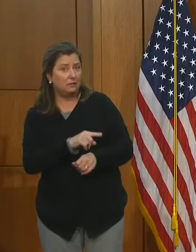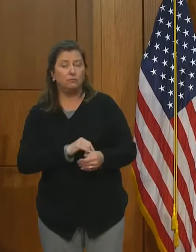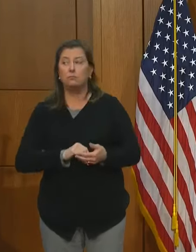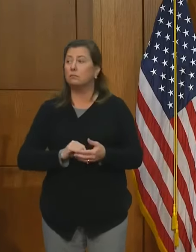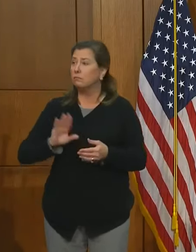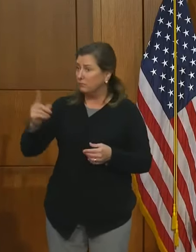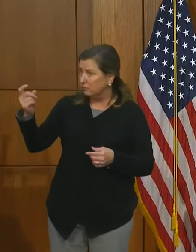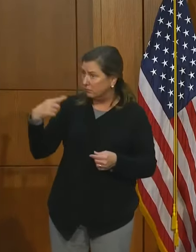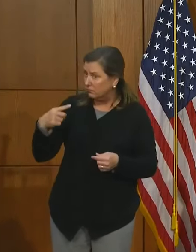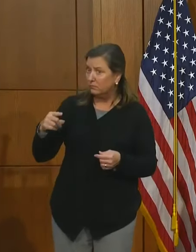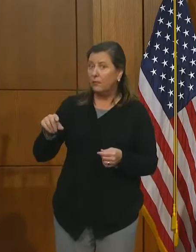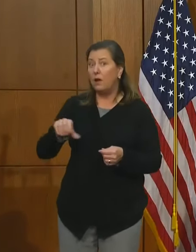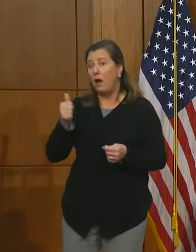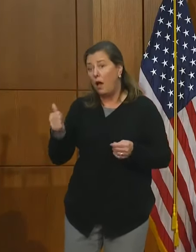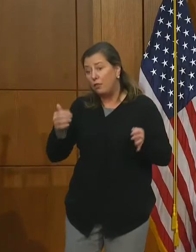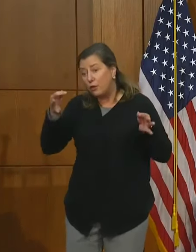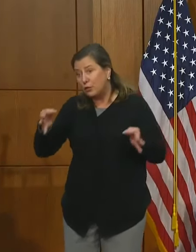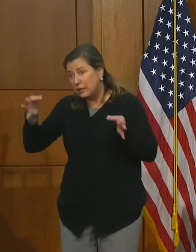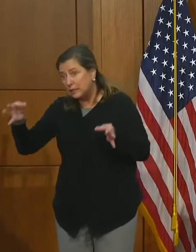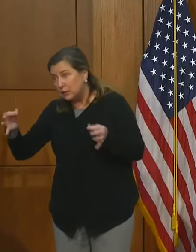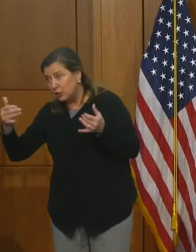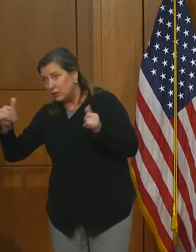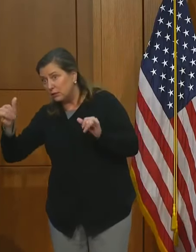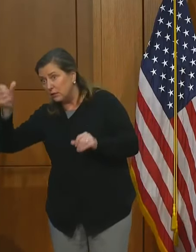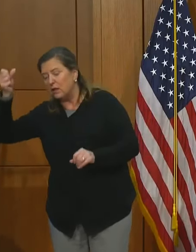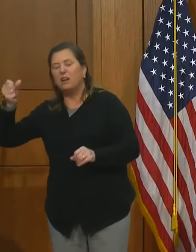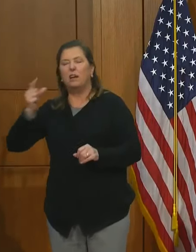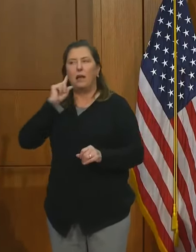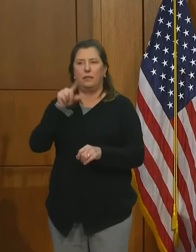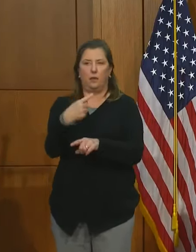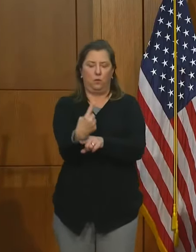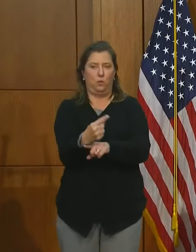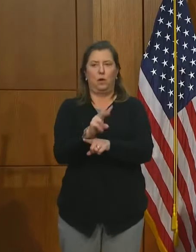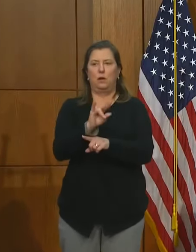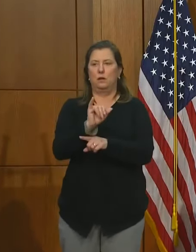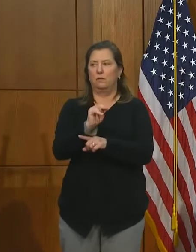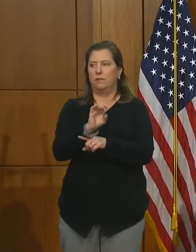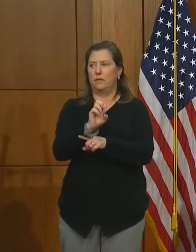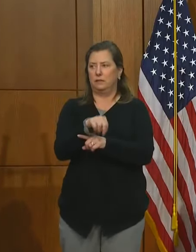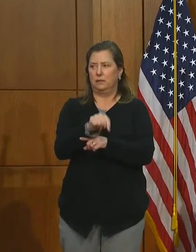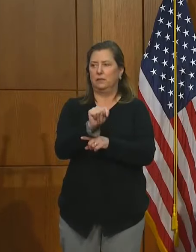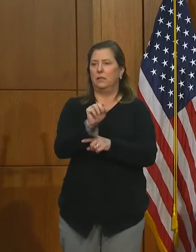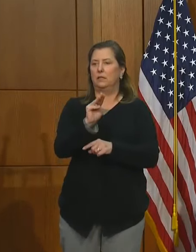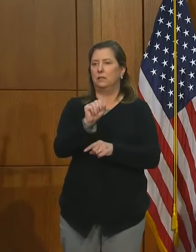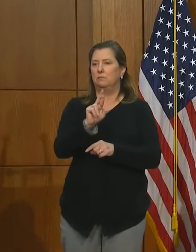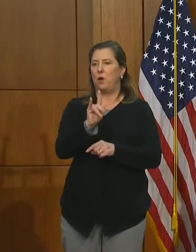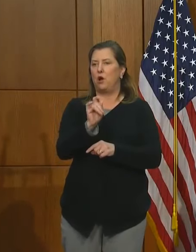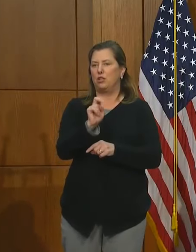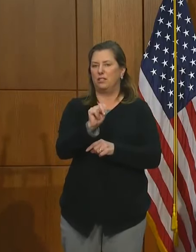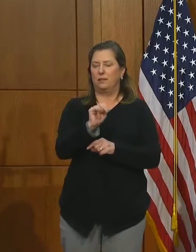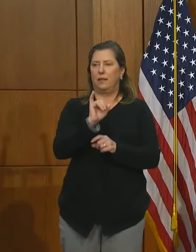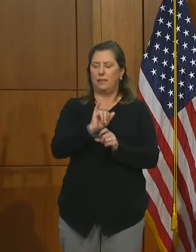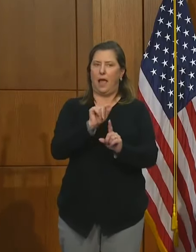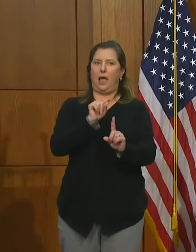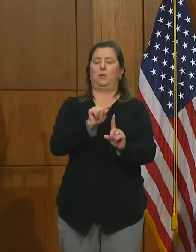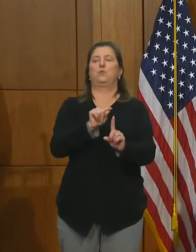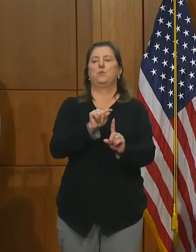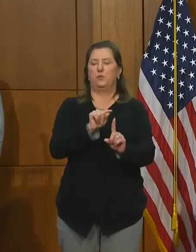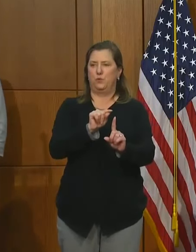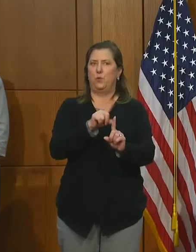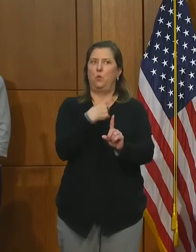The question is, are other decisions, I believe it's the Vincent Martin case that has drawn a particular amount